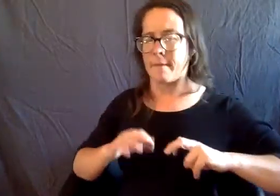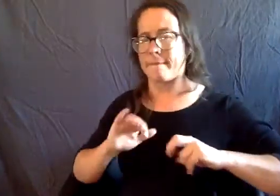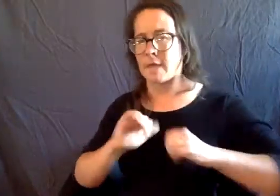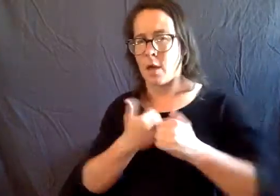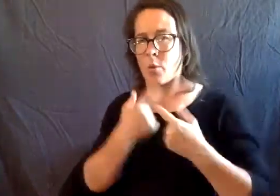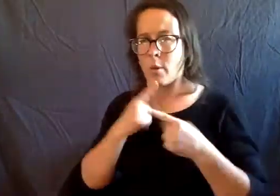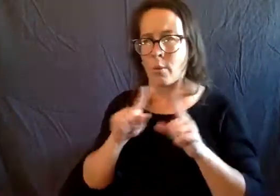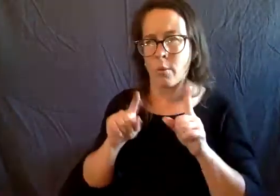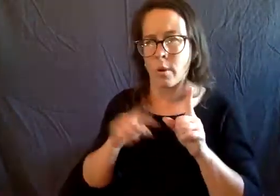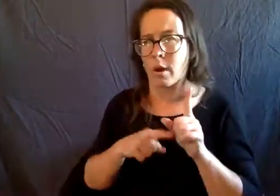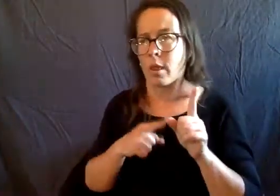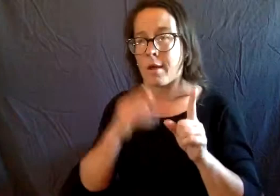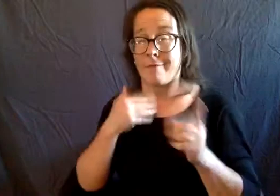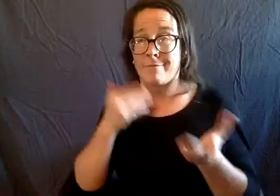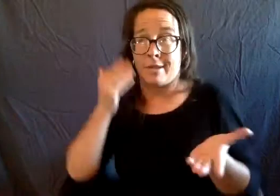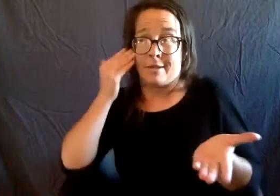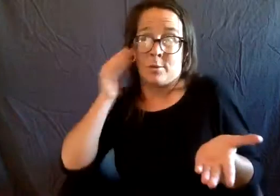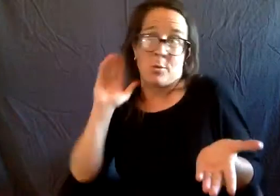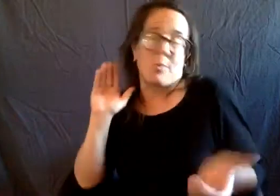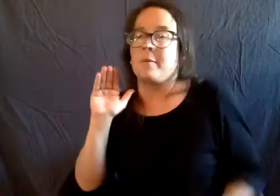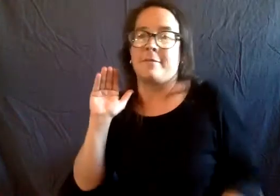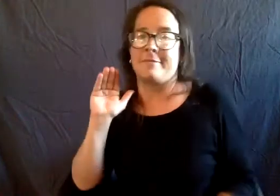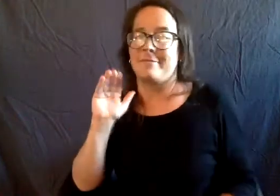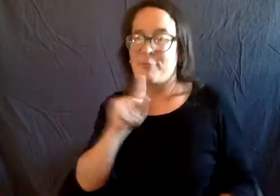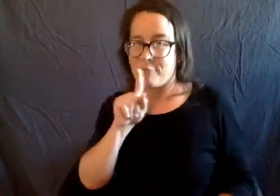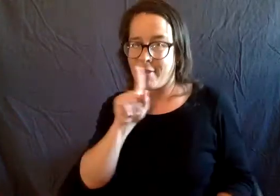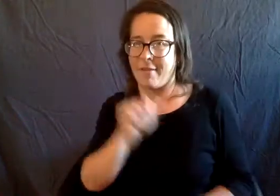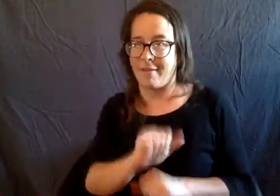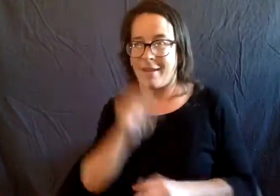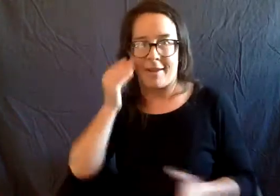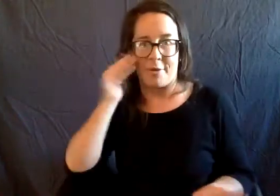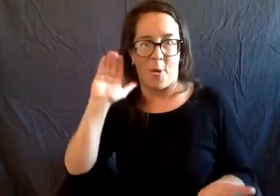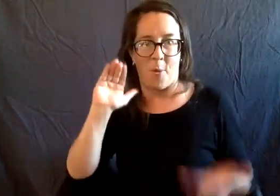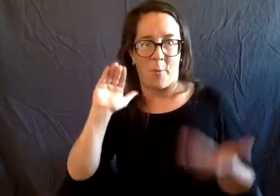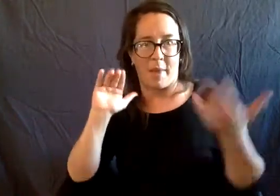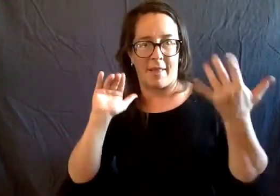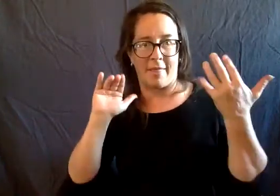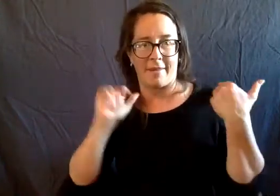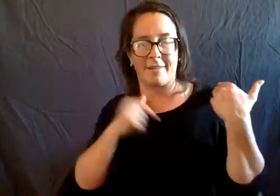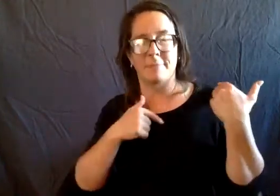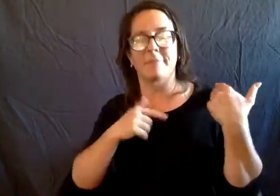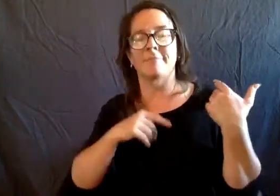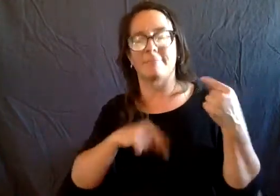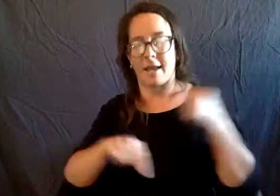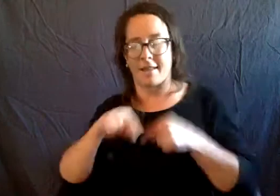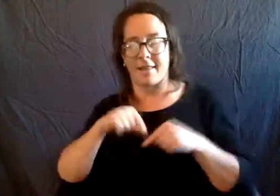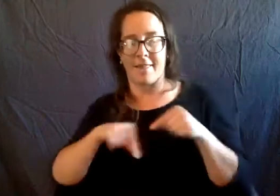like before that I didn't know. So back to concept four is about